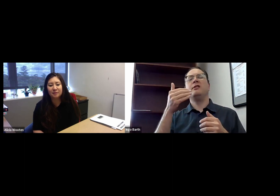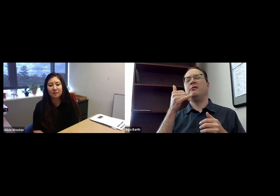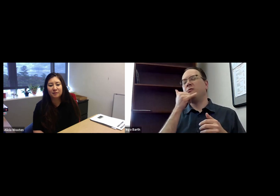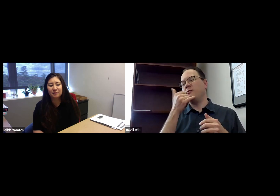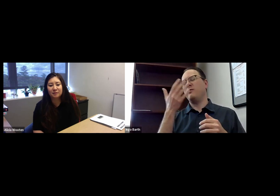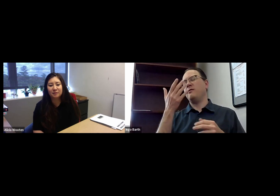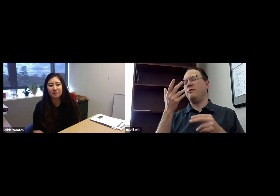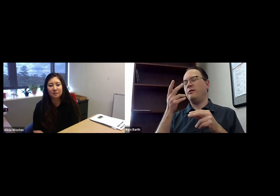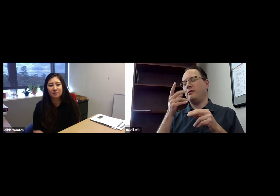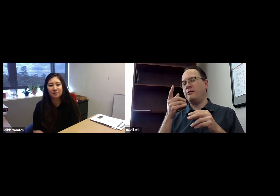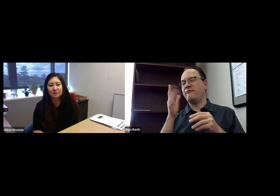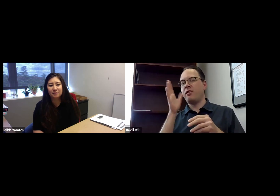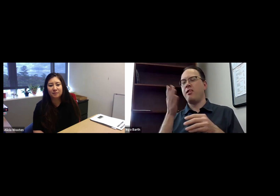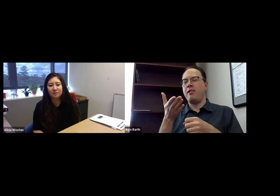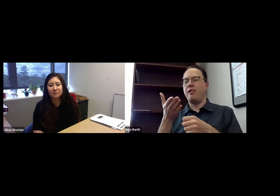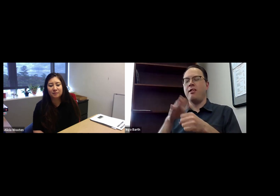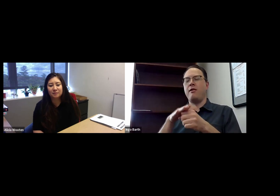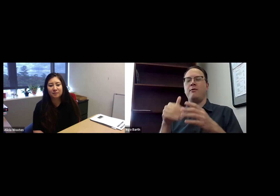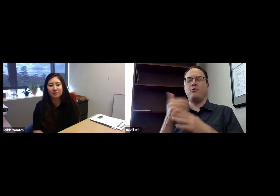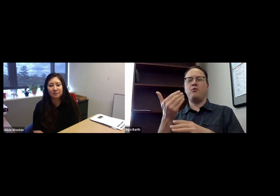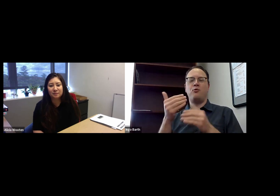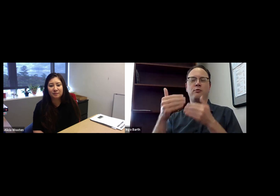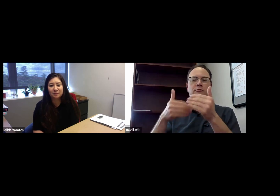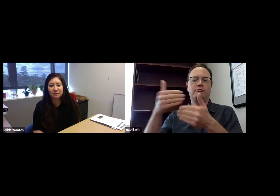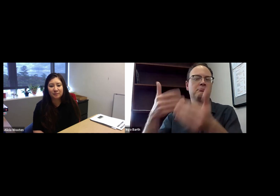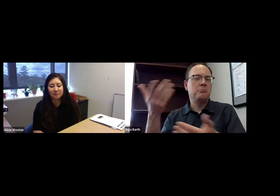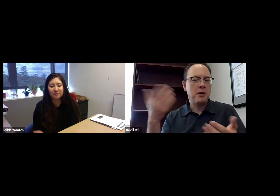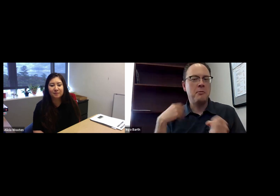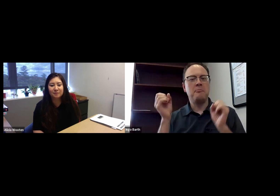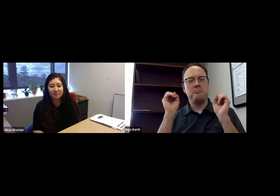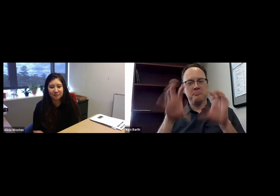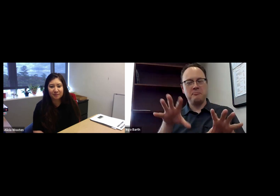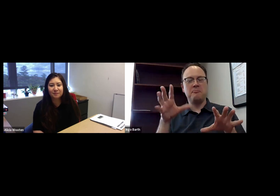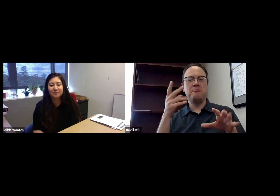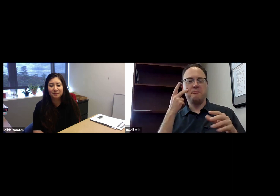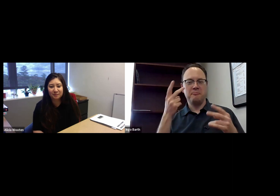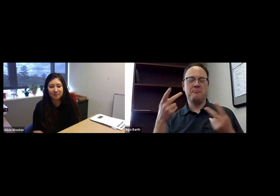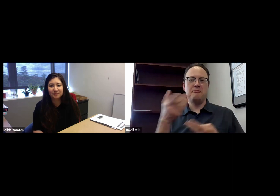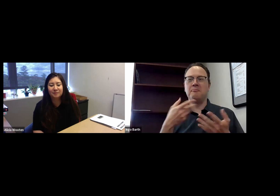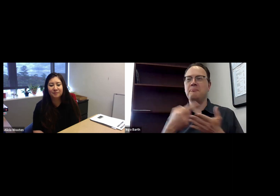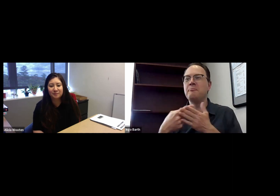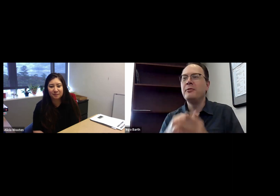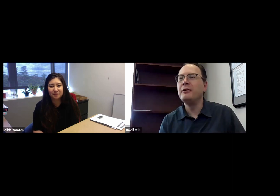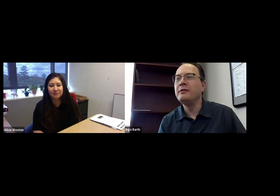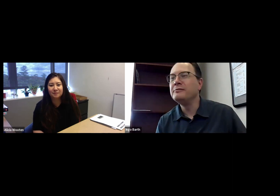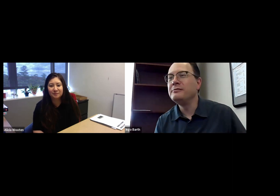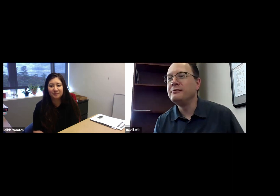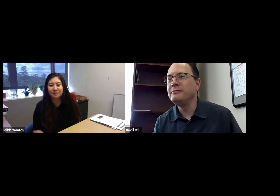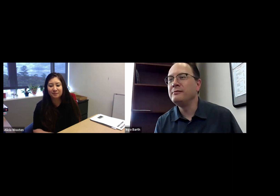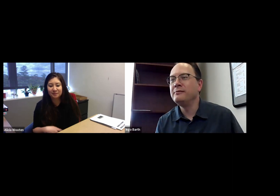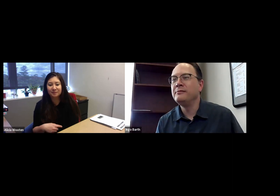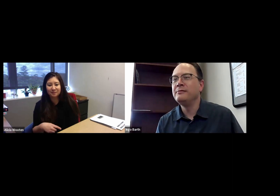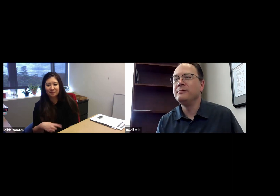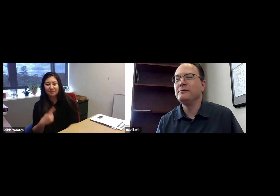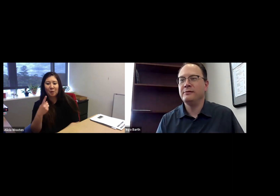But I would like for everyone to really discuss all of these signs, and then in the future, come up with other ideas